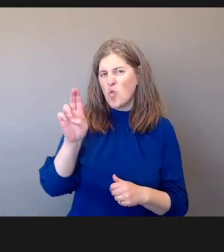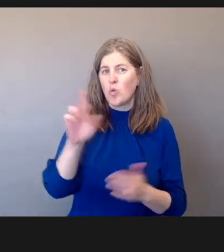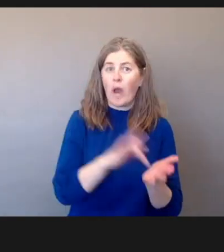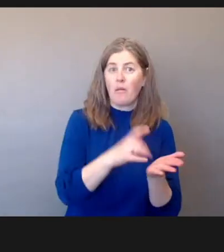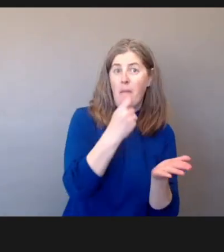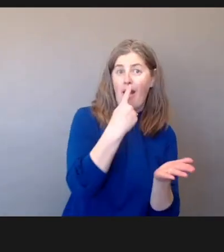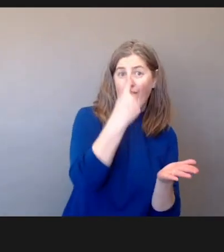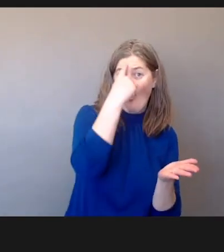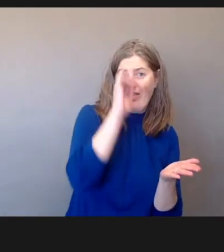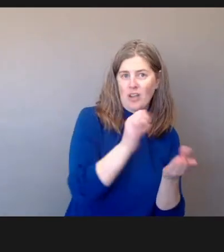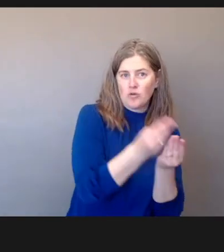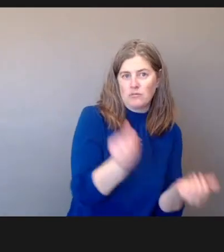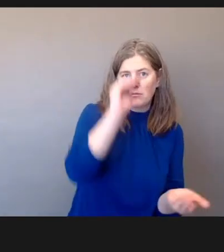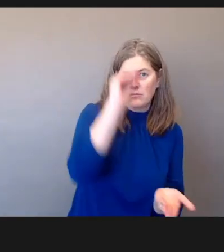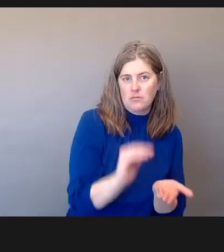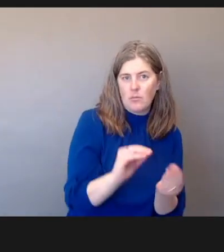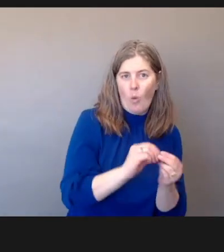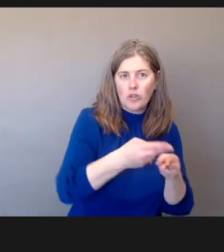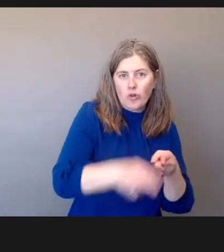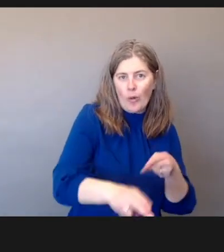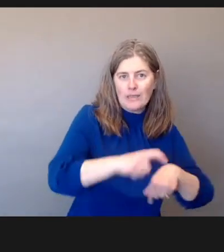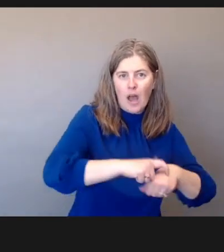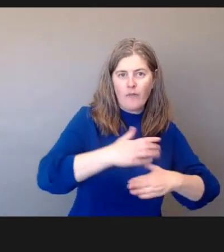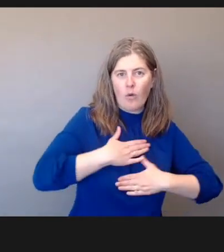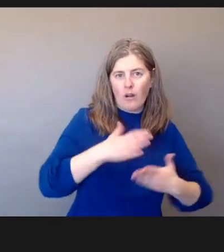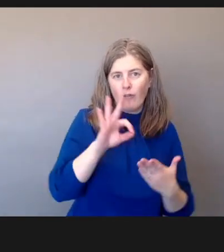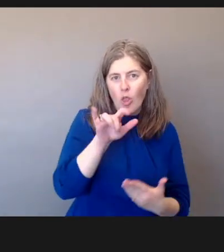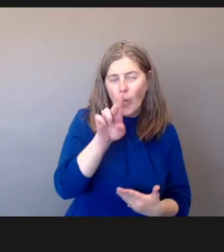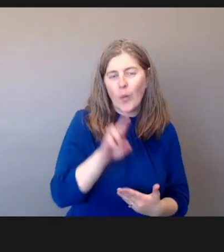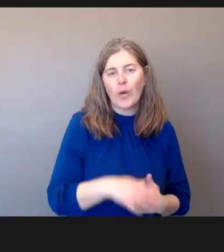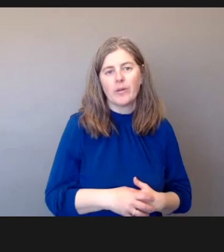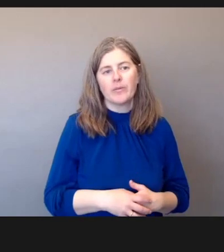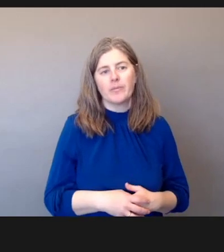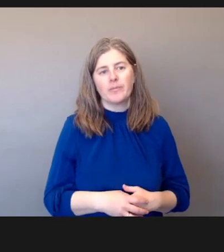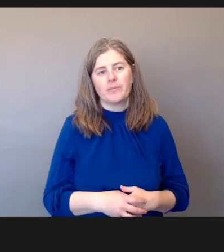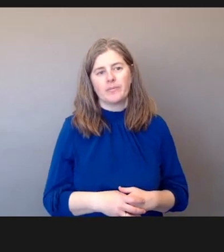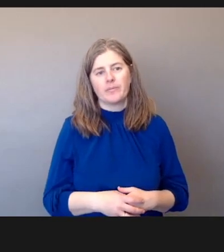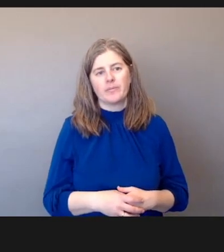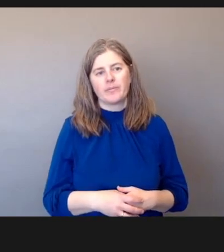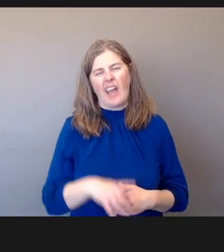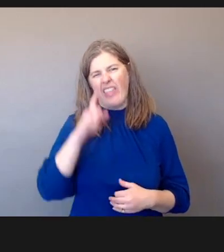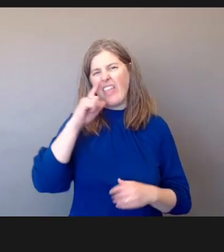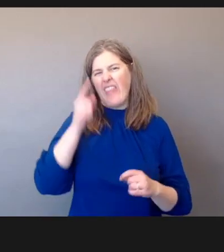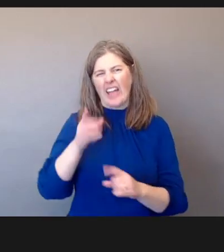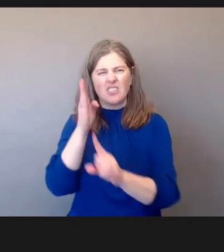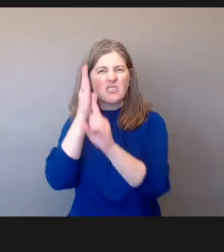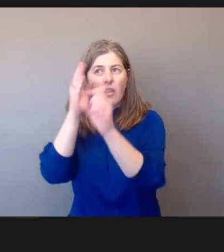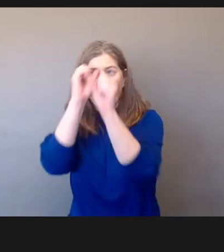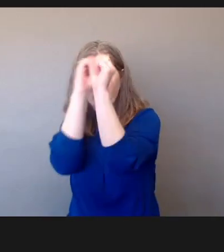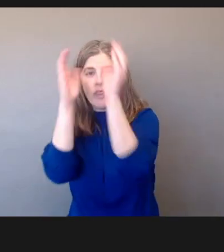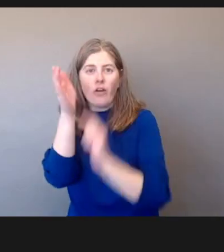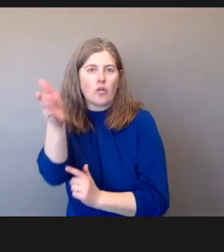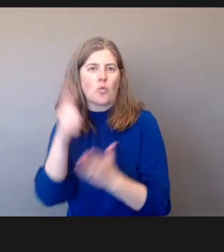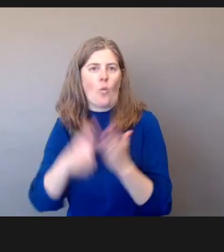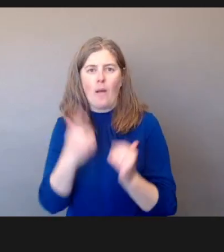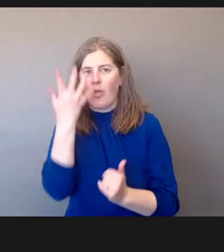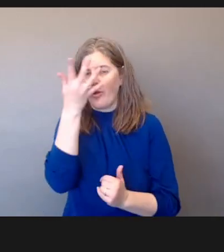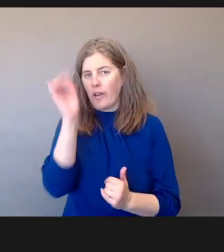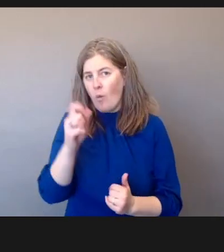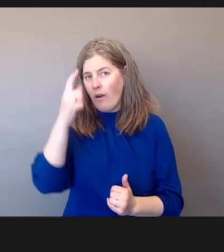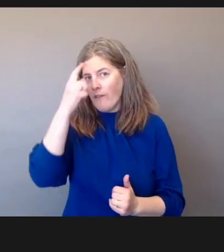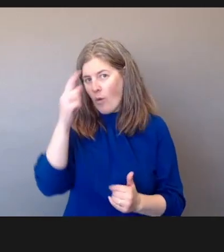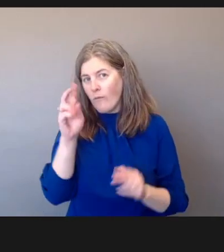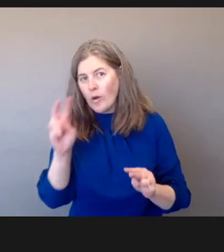pills to address influenza as well. I think that's the future that I'm really looking forward